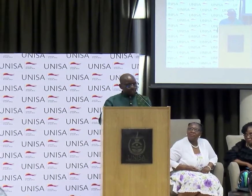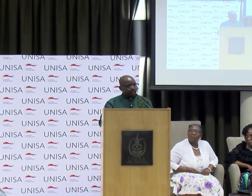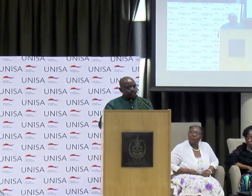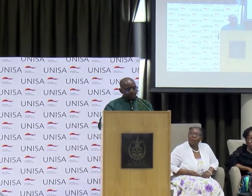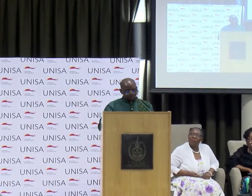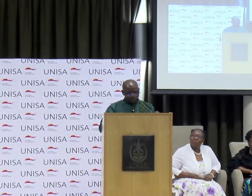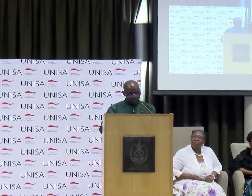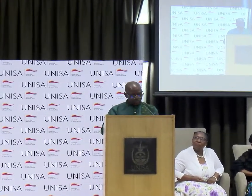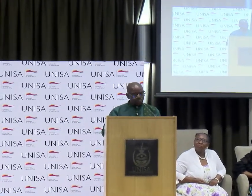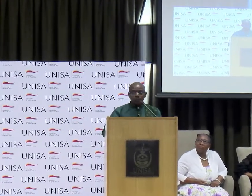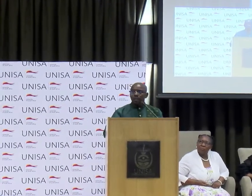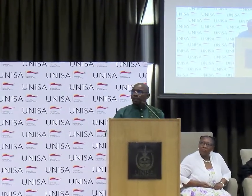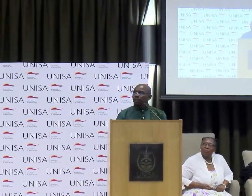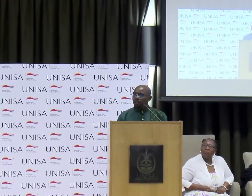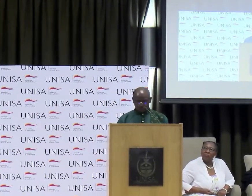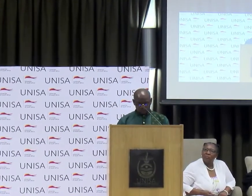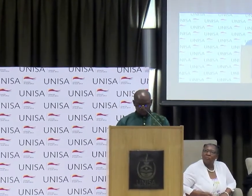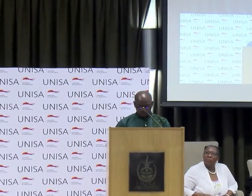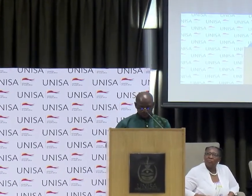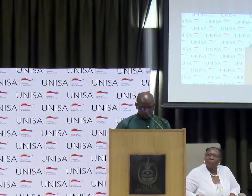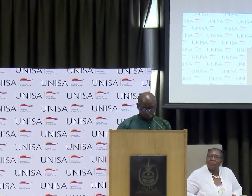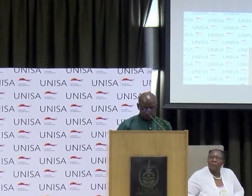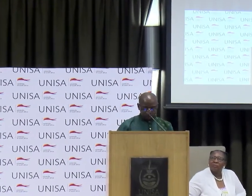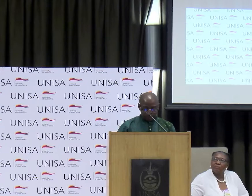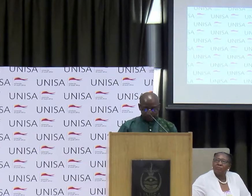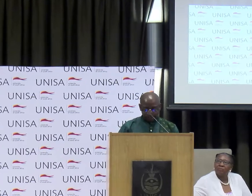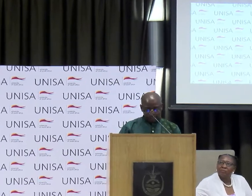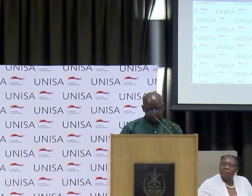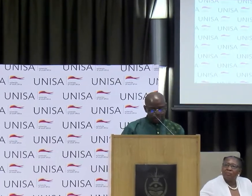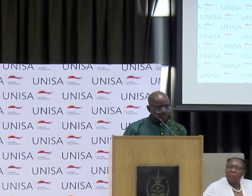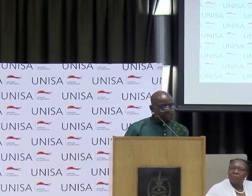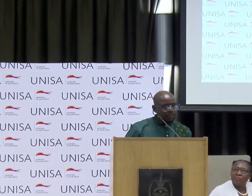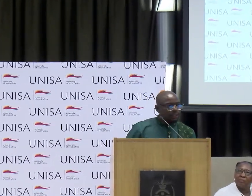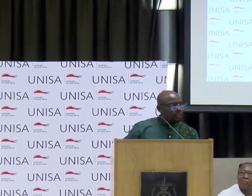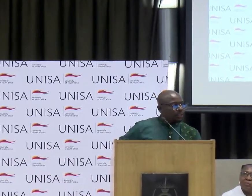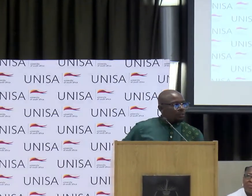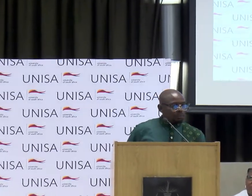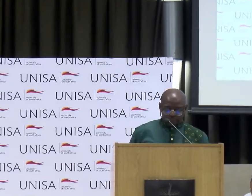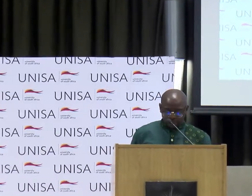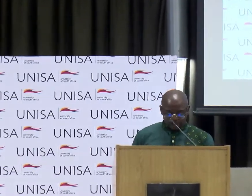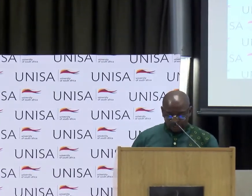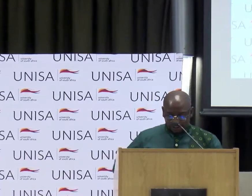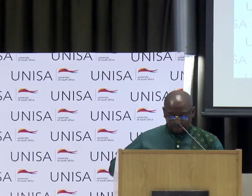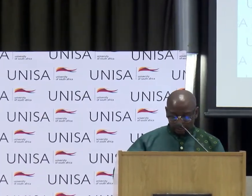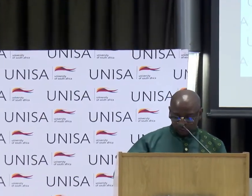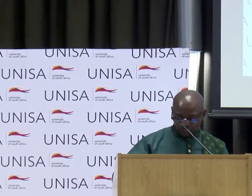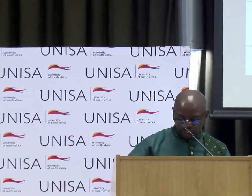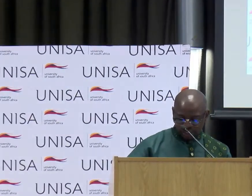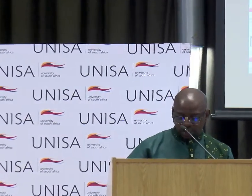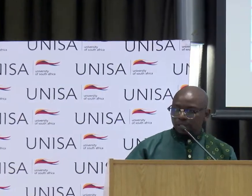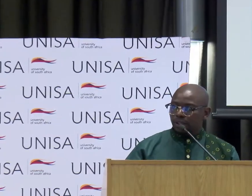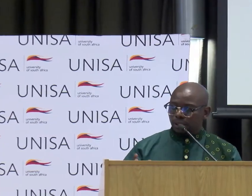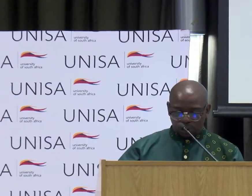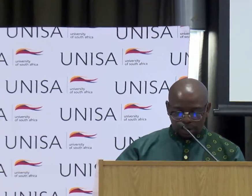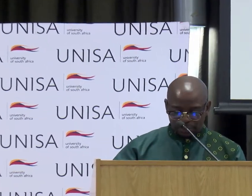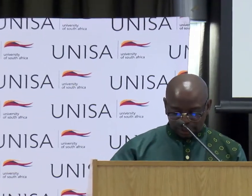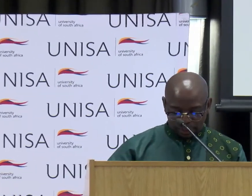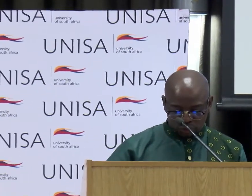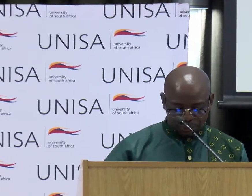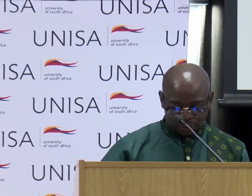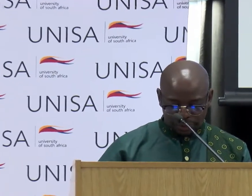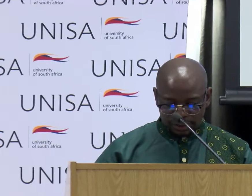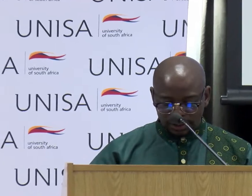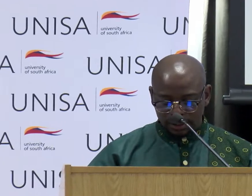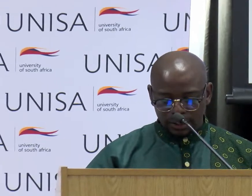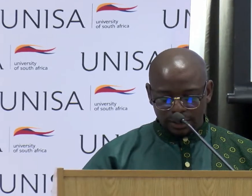I can ke monyetla ona ho dumedisa bohle ba teng sebakeng sena ke lebohe